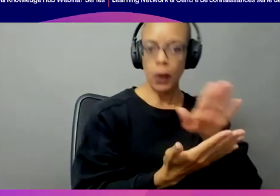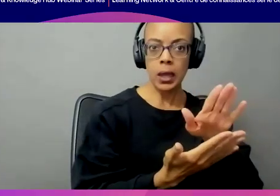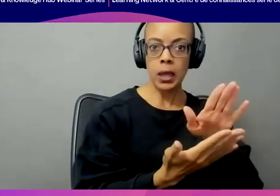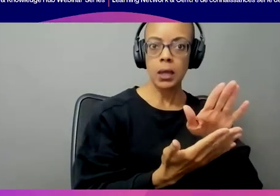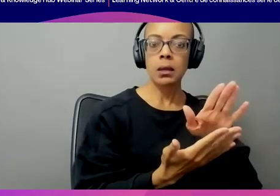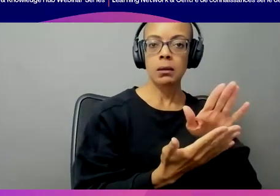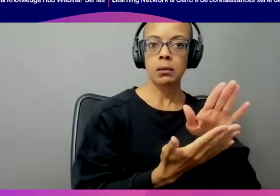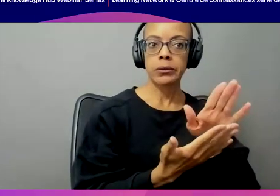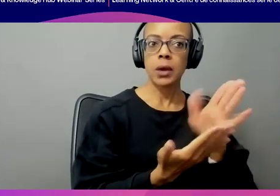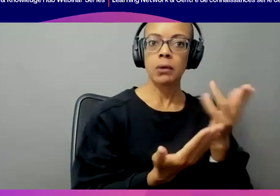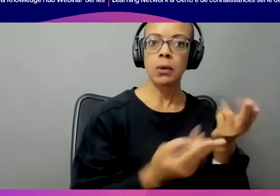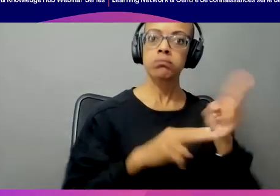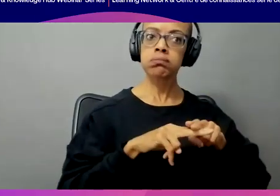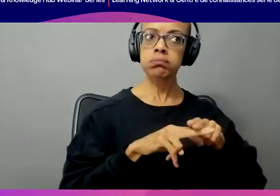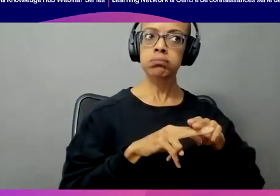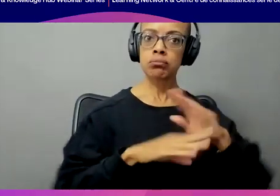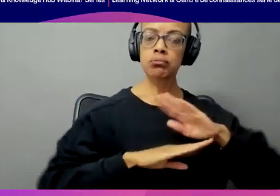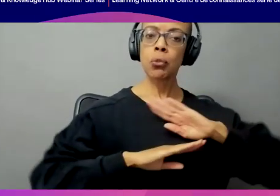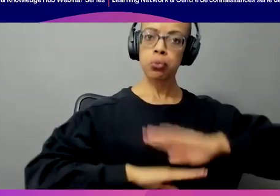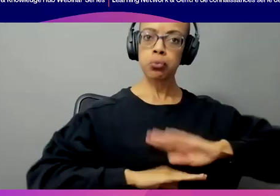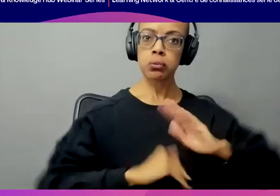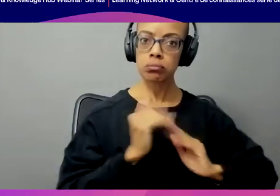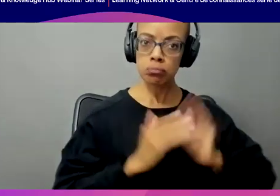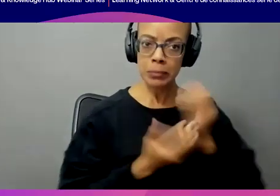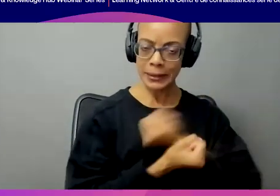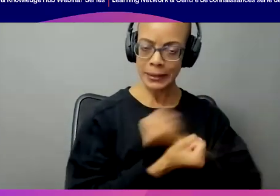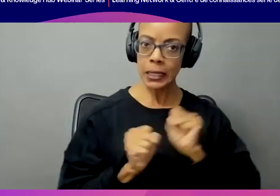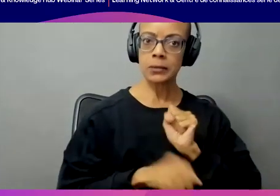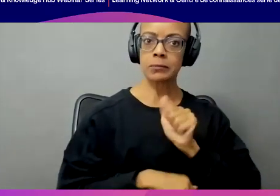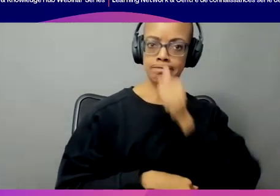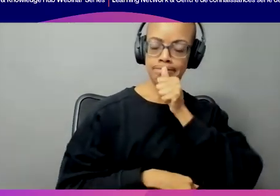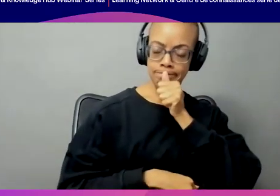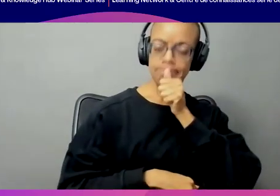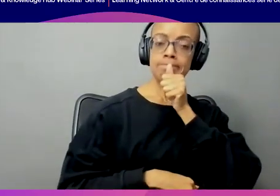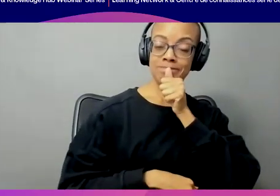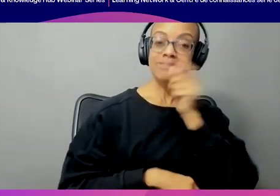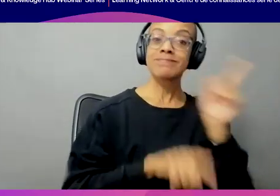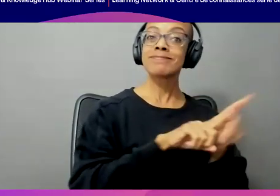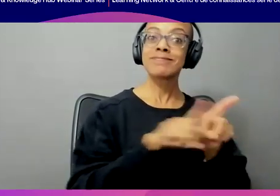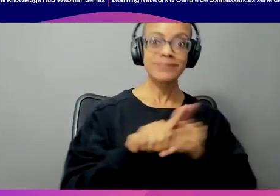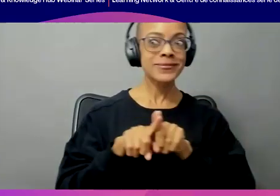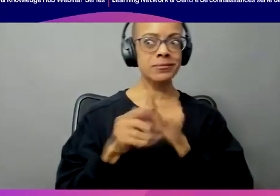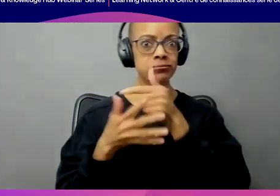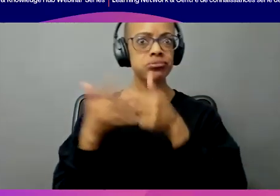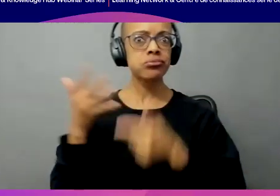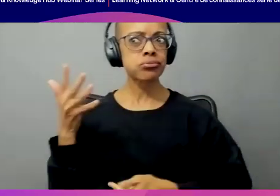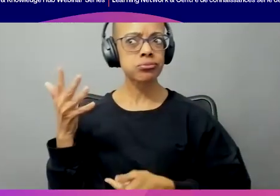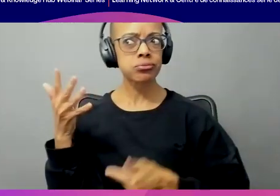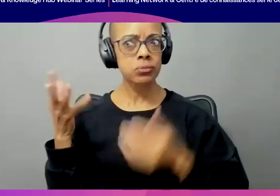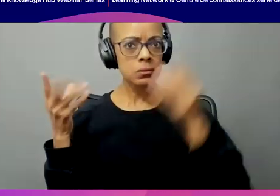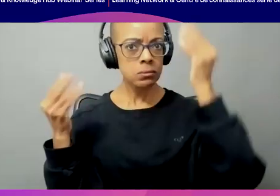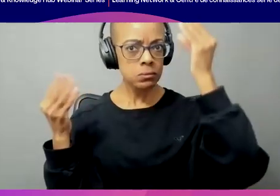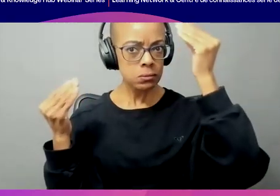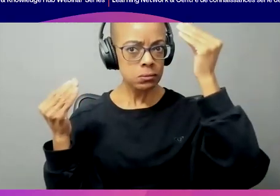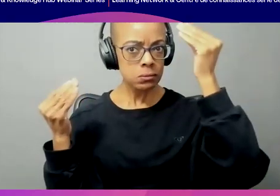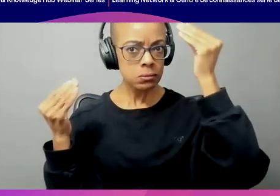their feelings of safety and anonymity. But we had to think about a number of things. The other members of the